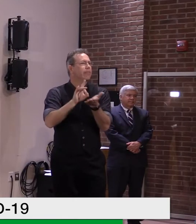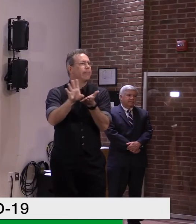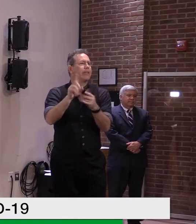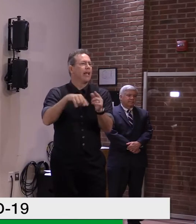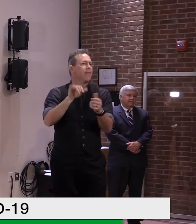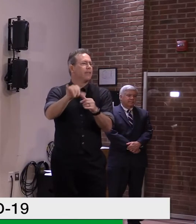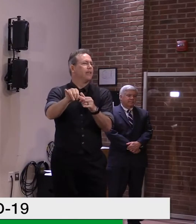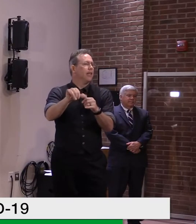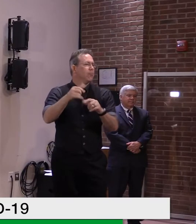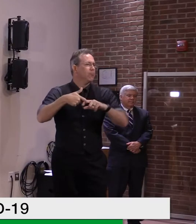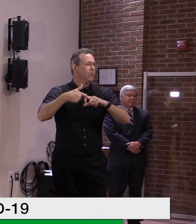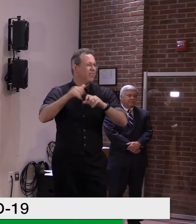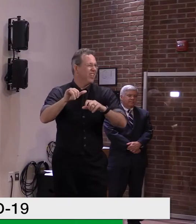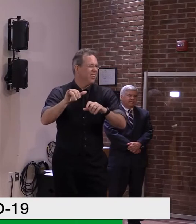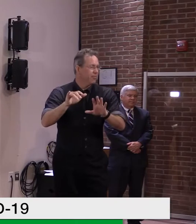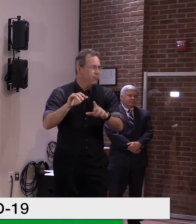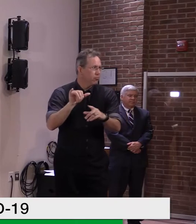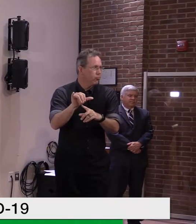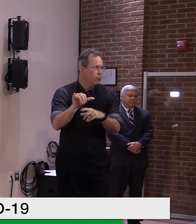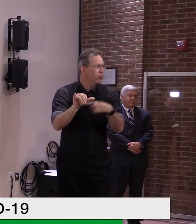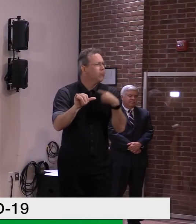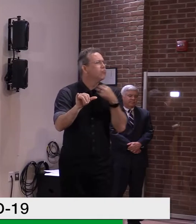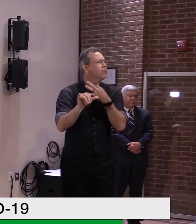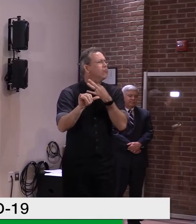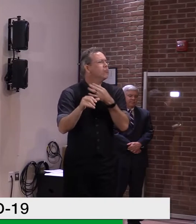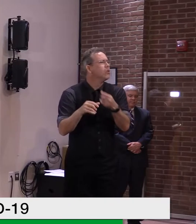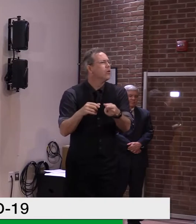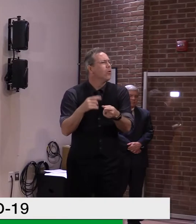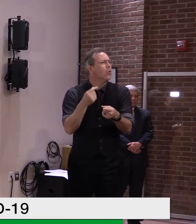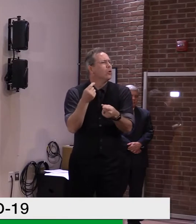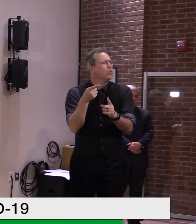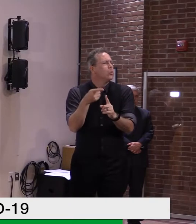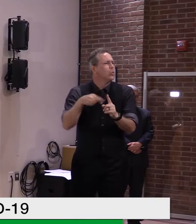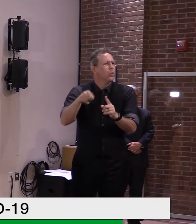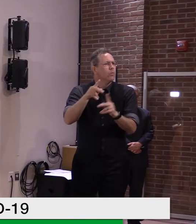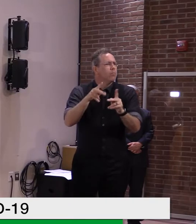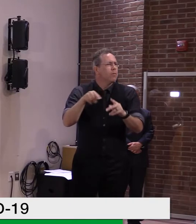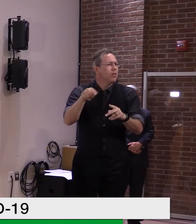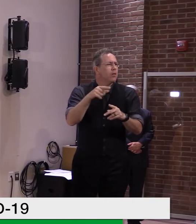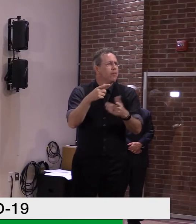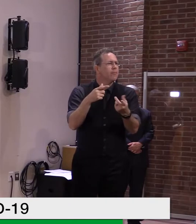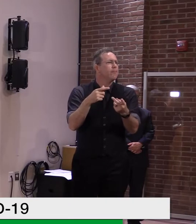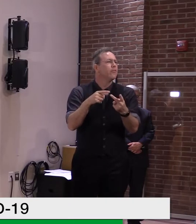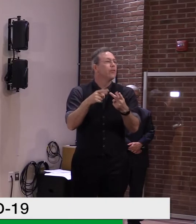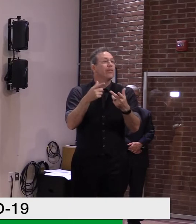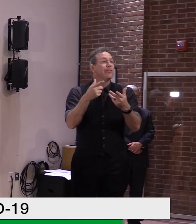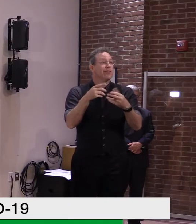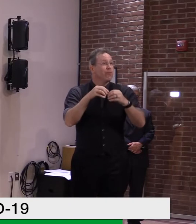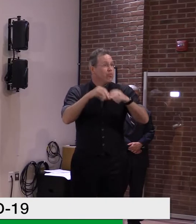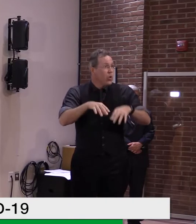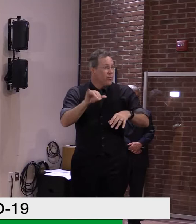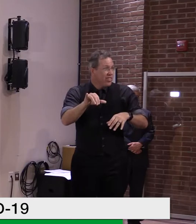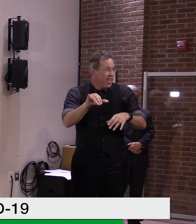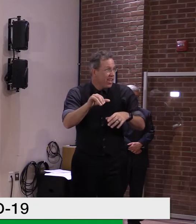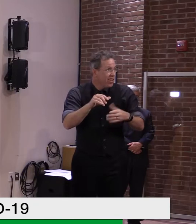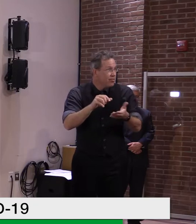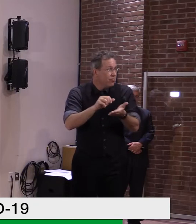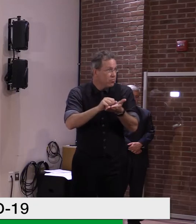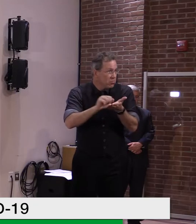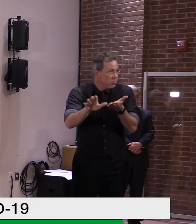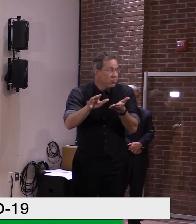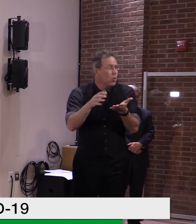will be displaced as a result of that moratorium going away, and what sort of supports, if any,